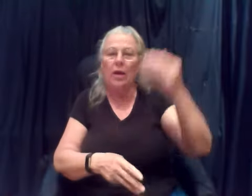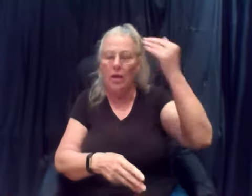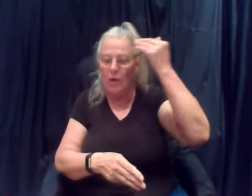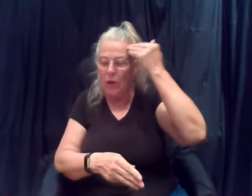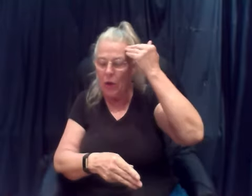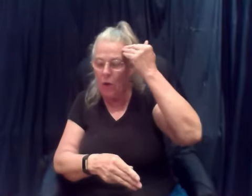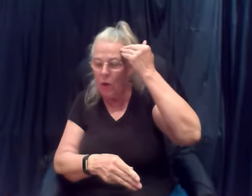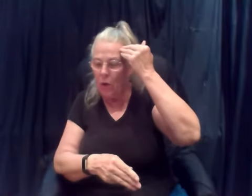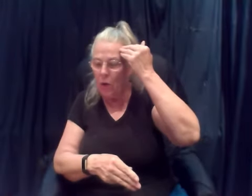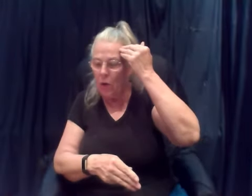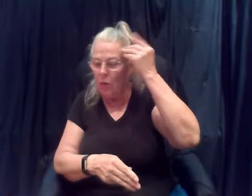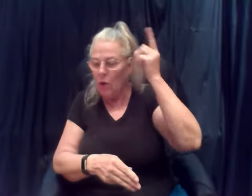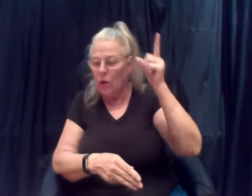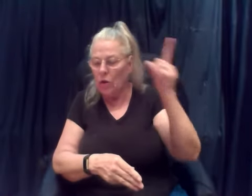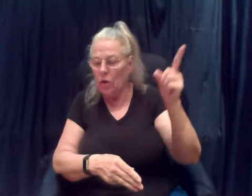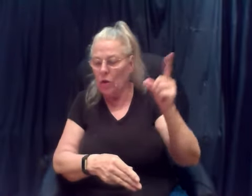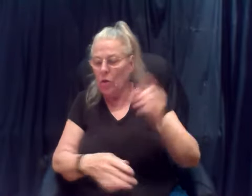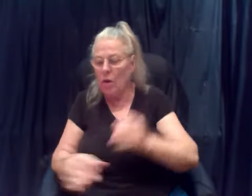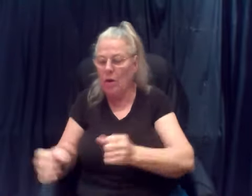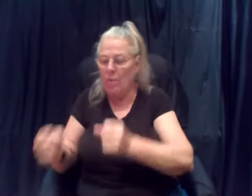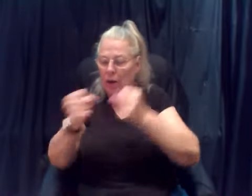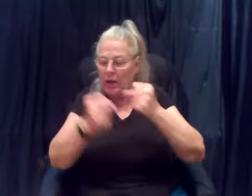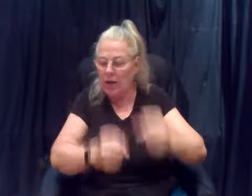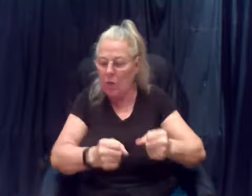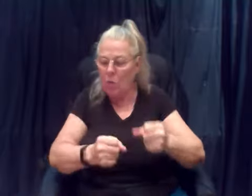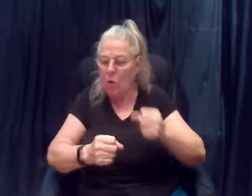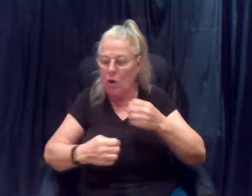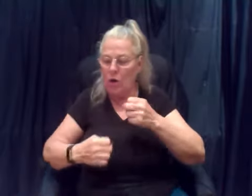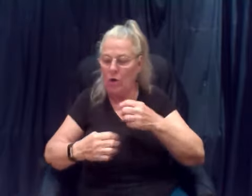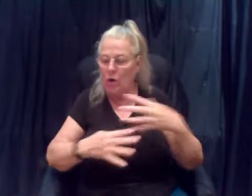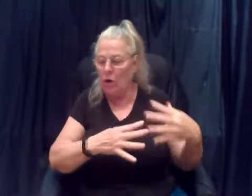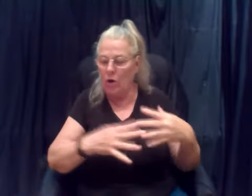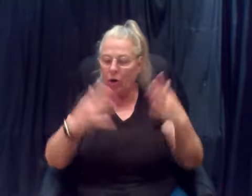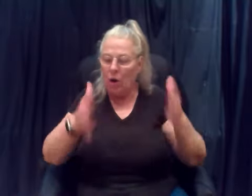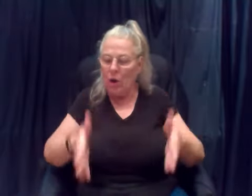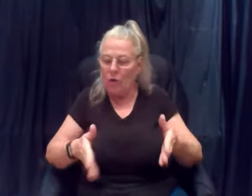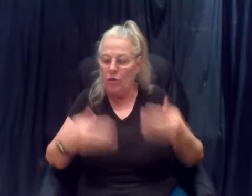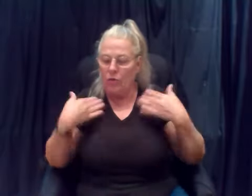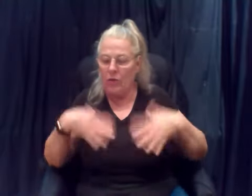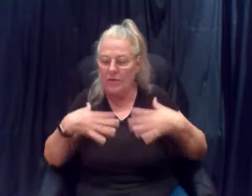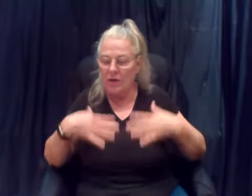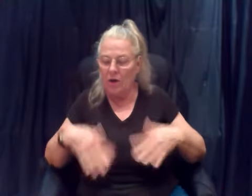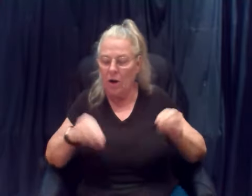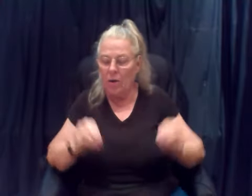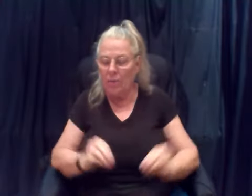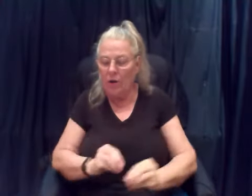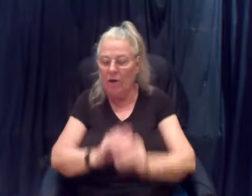will know you are a mighty warrior, dressed in an armor of